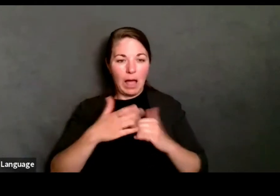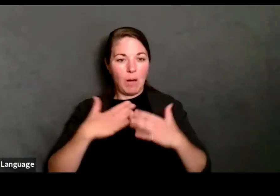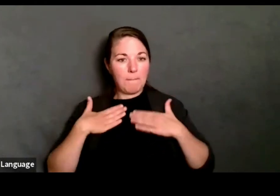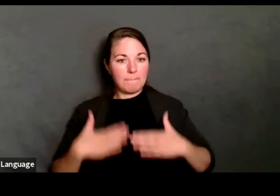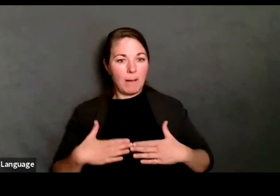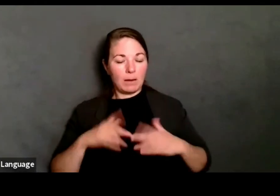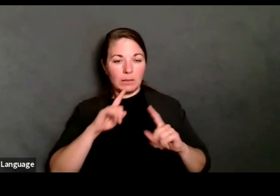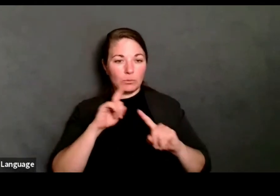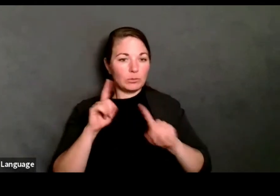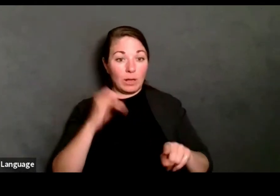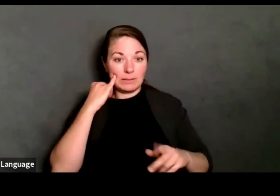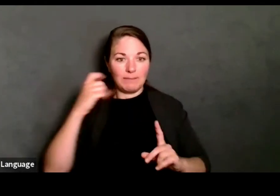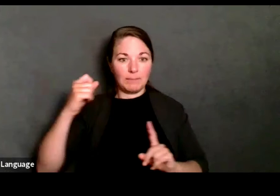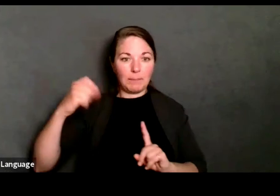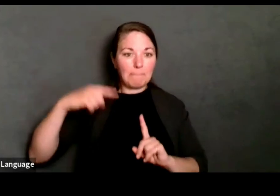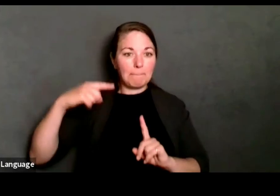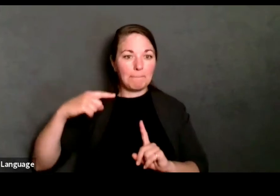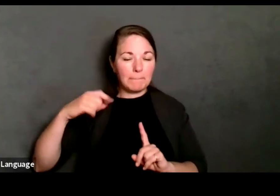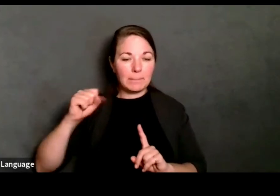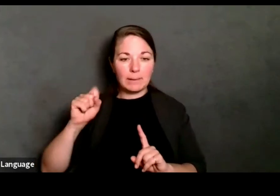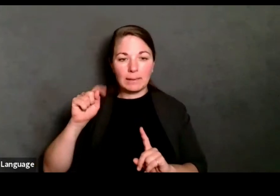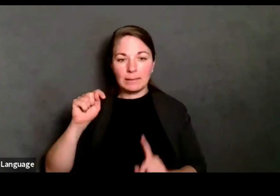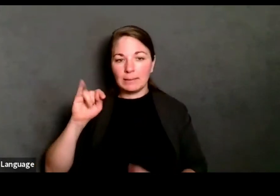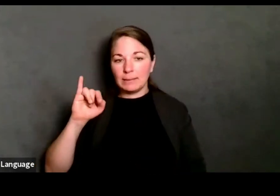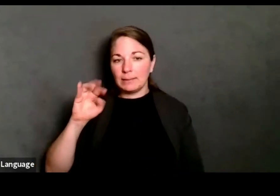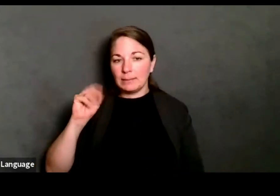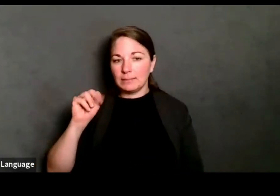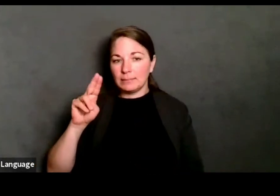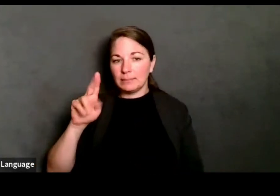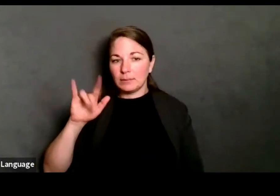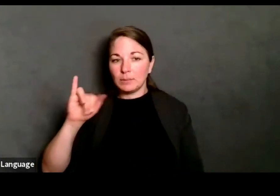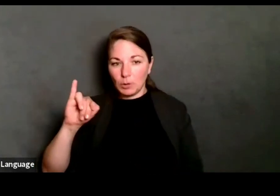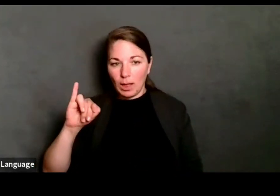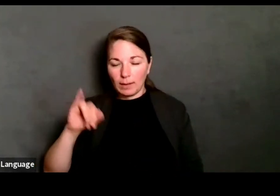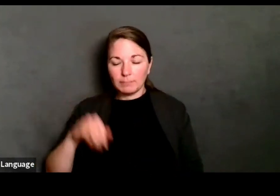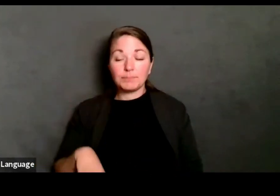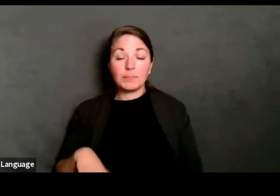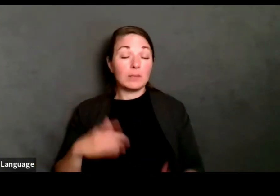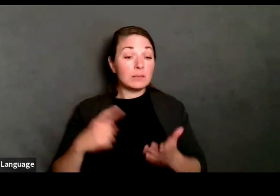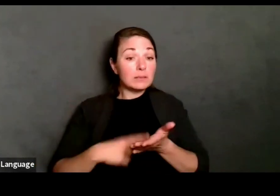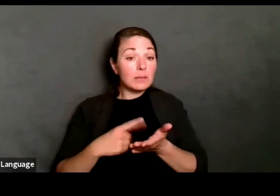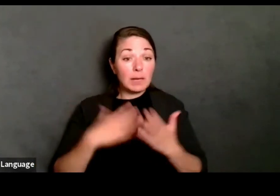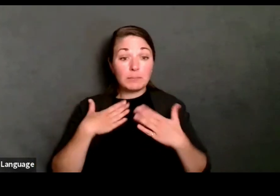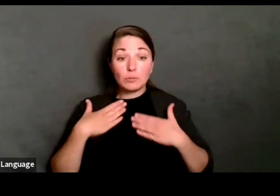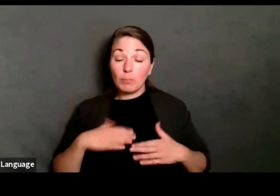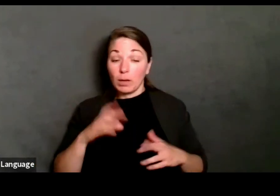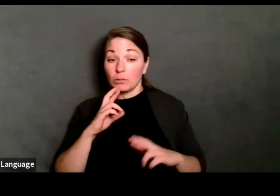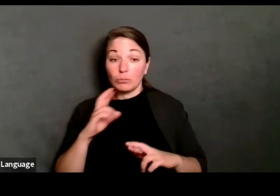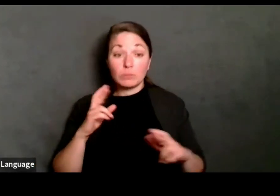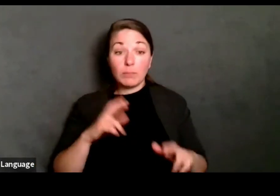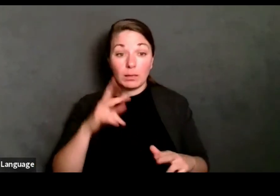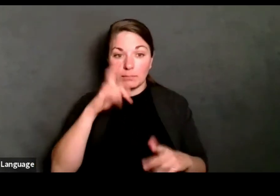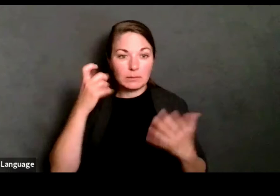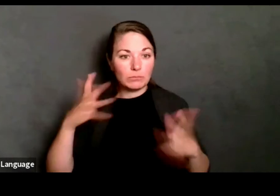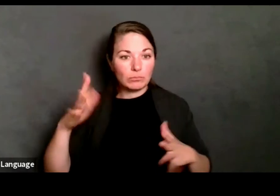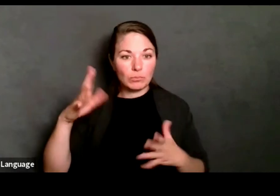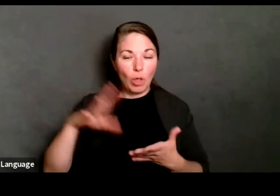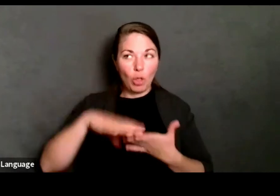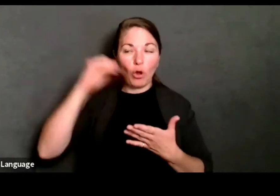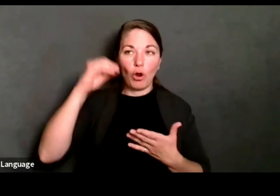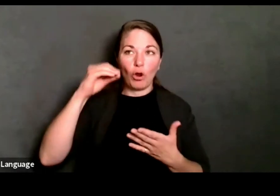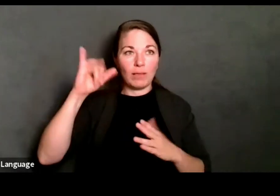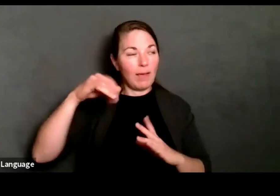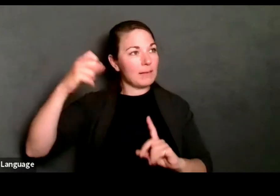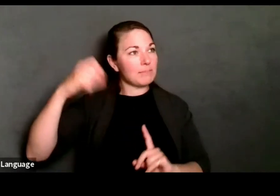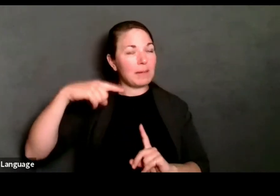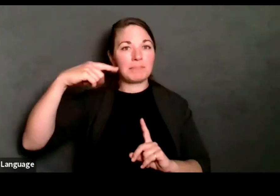to stimuli. Sometimes our bodies generate responses because we have learned in one way or another that